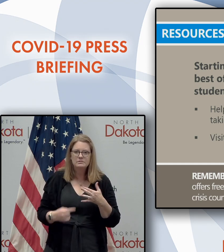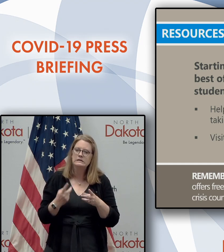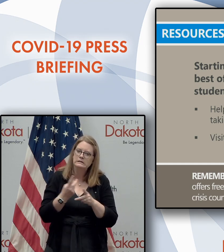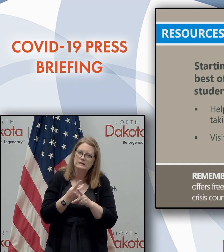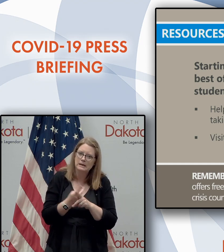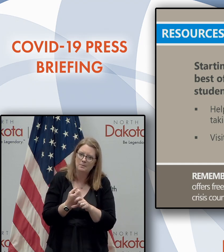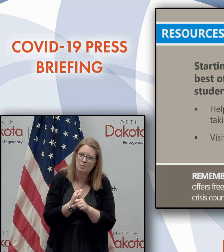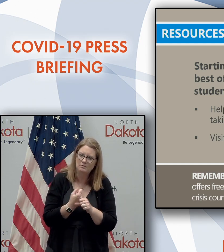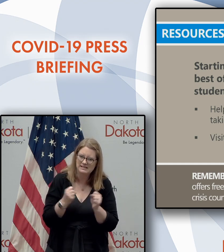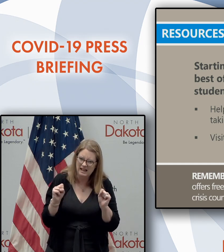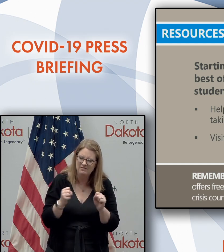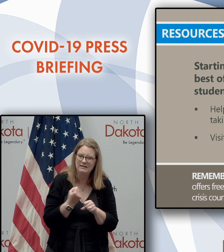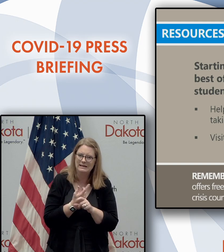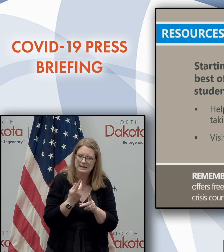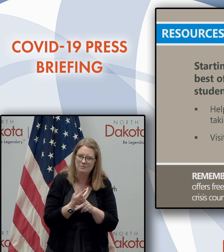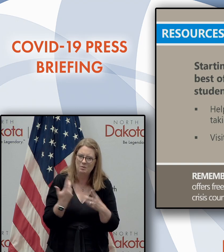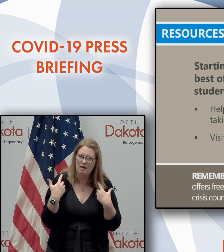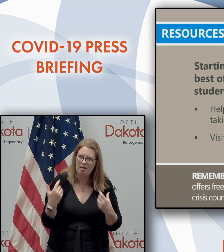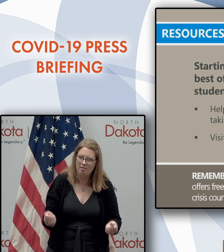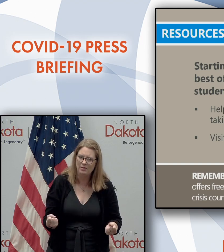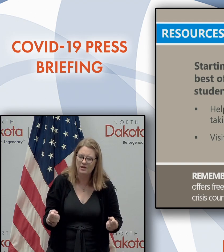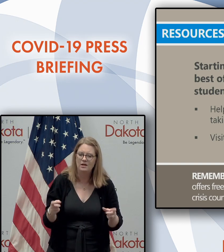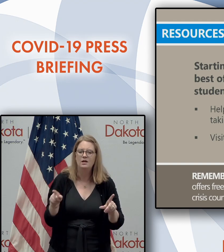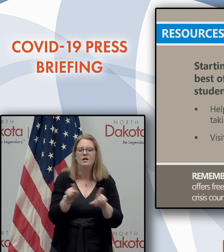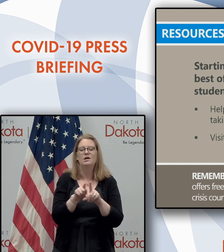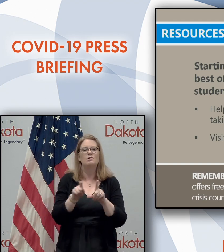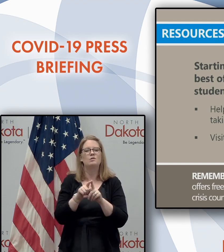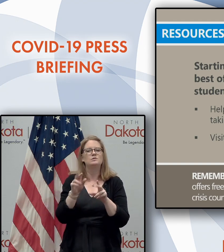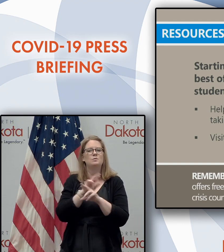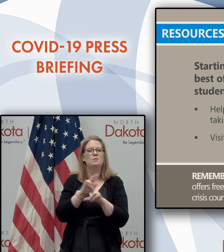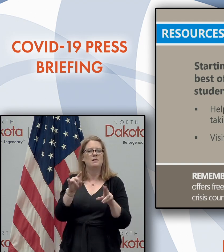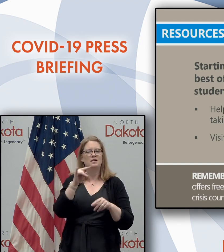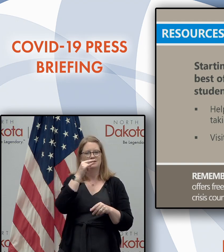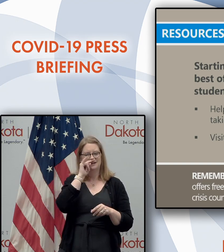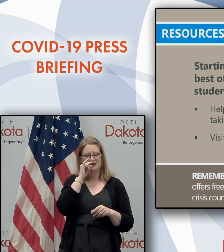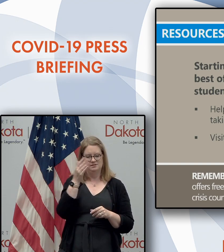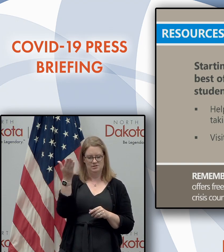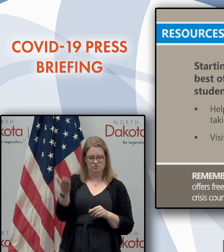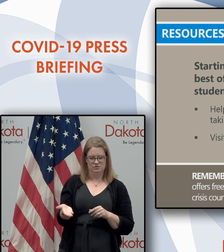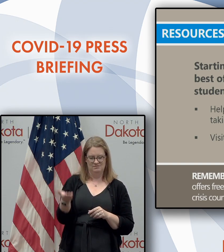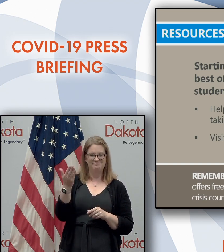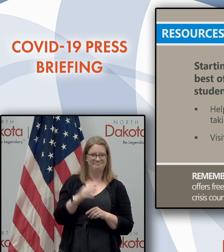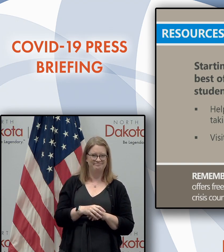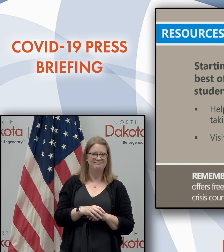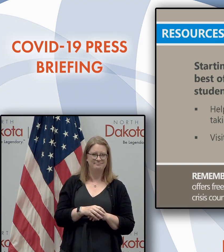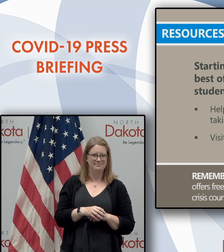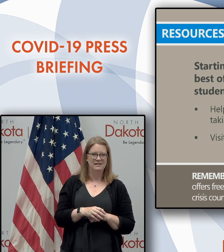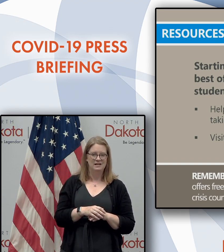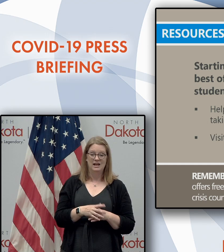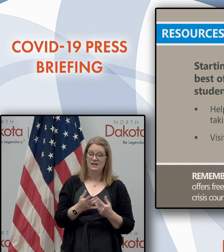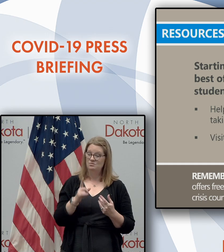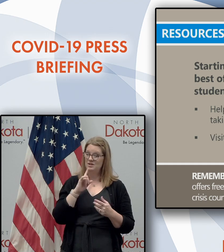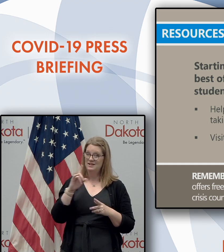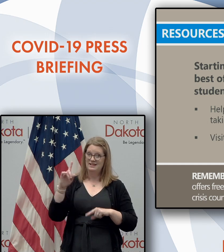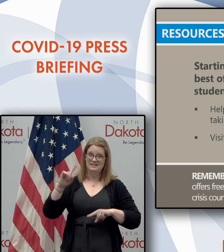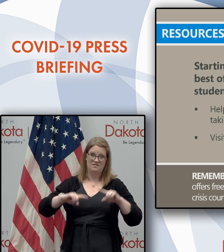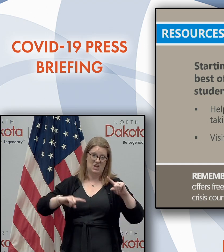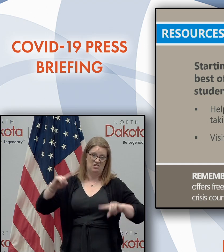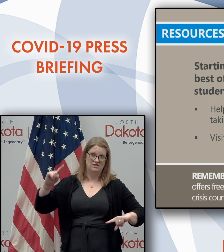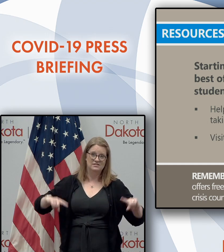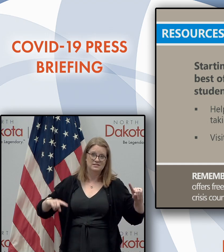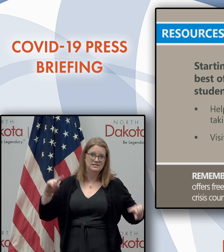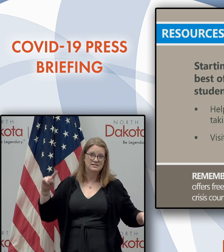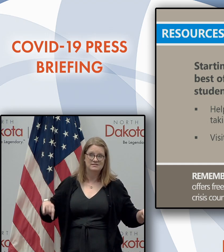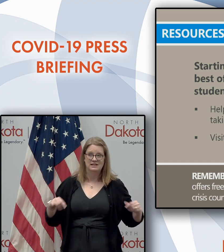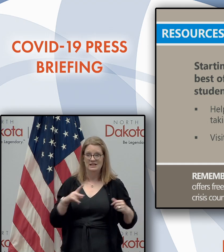much as possible about what the school has planned so you can prepare your kids and yourself. And again, this varies at a district by district level, because in North Dakota